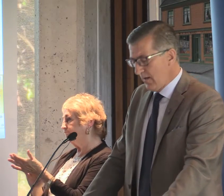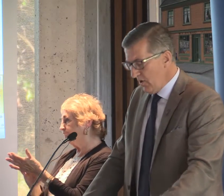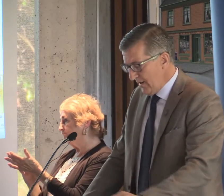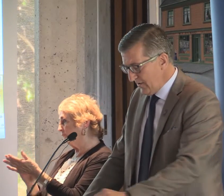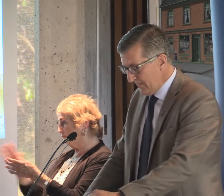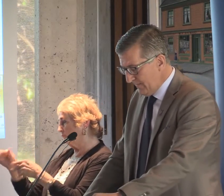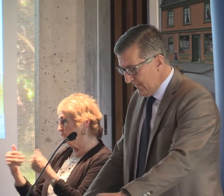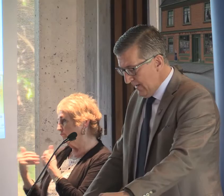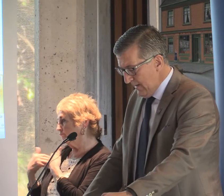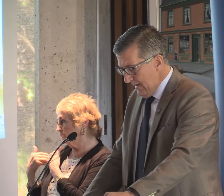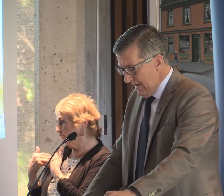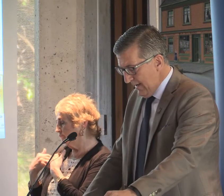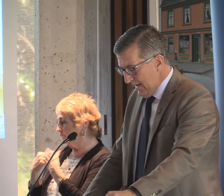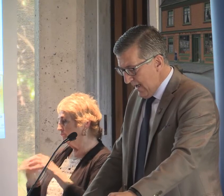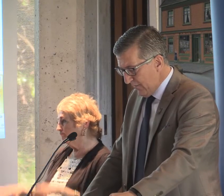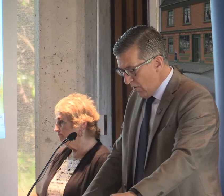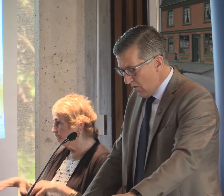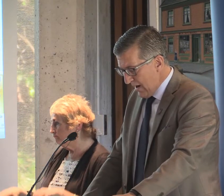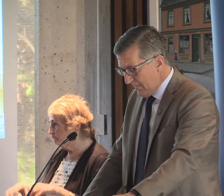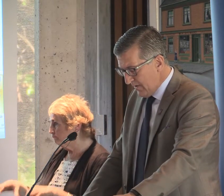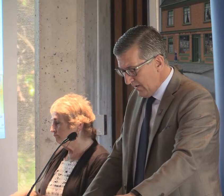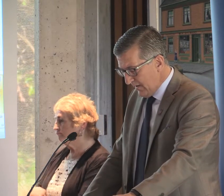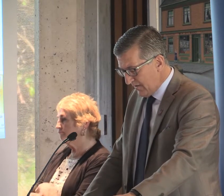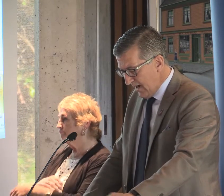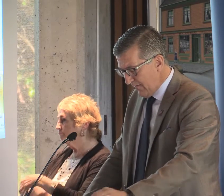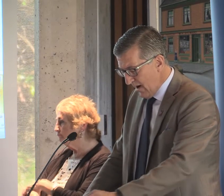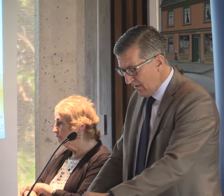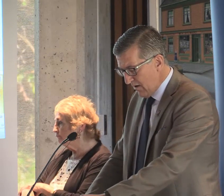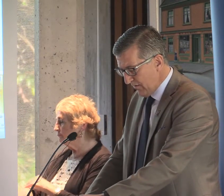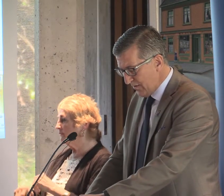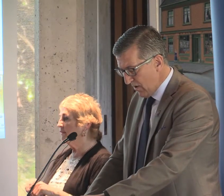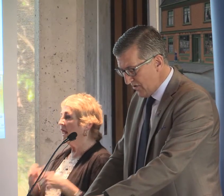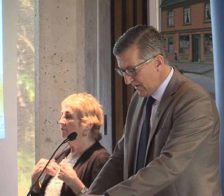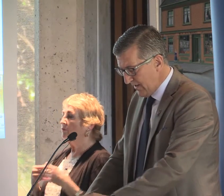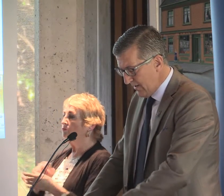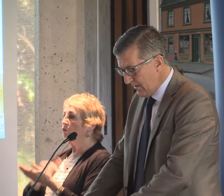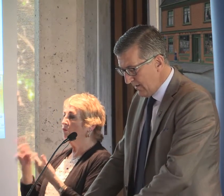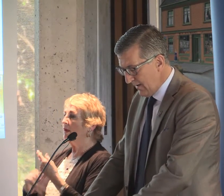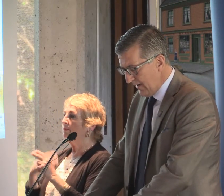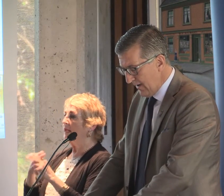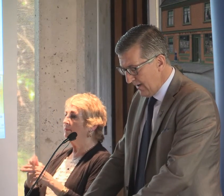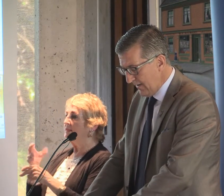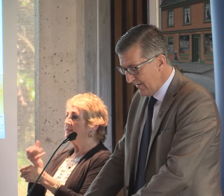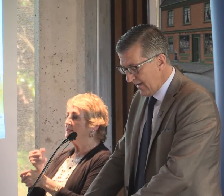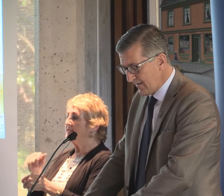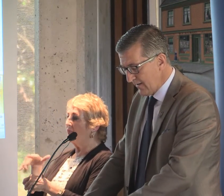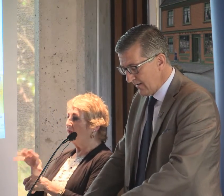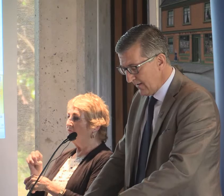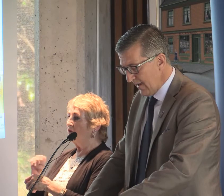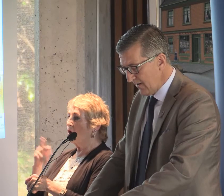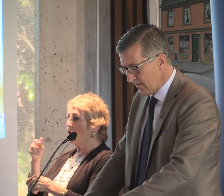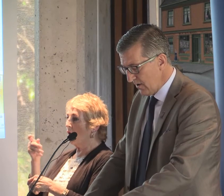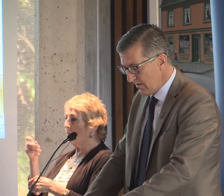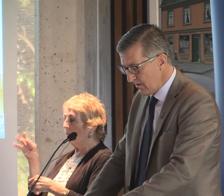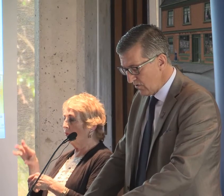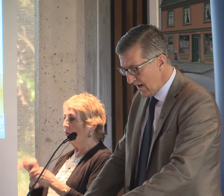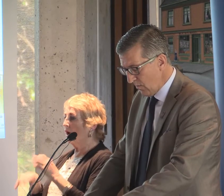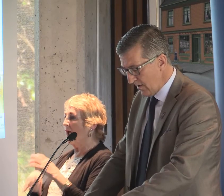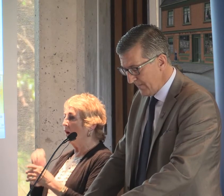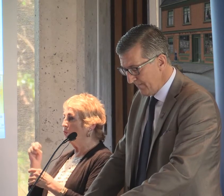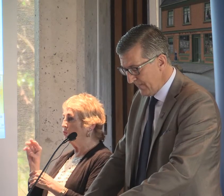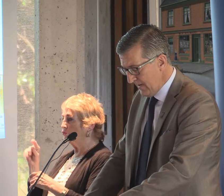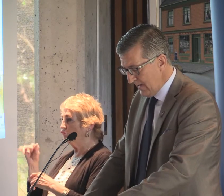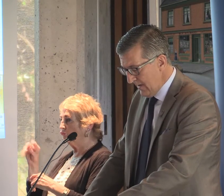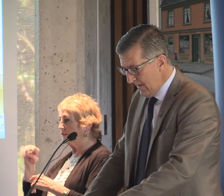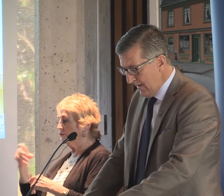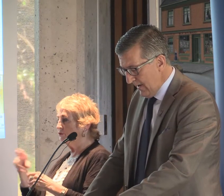in our communities. And they have a program, a Safe Harbor Outreach Project, and that has done great